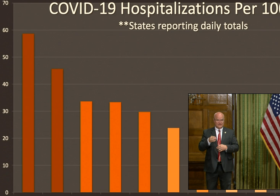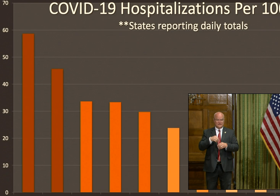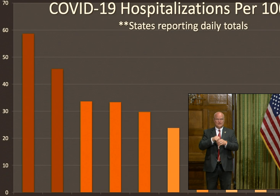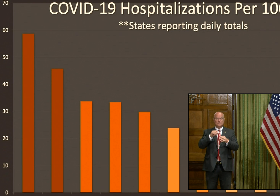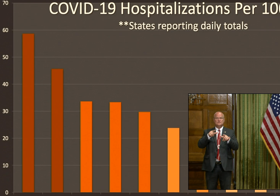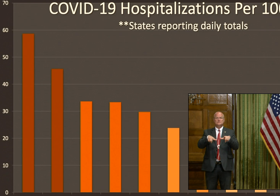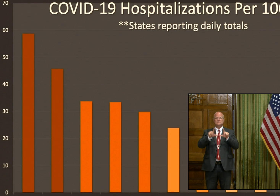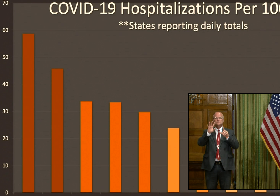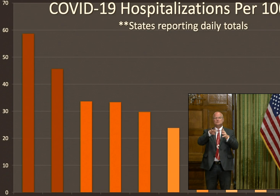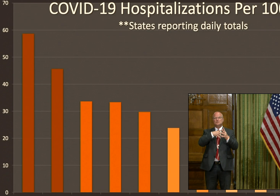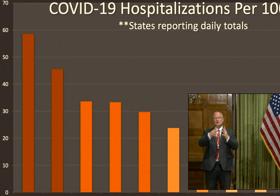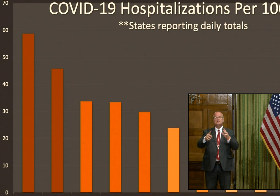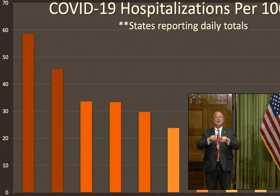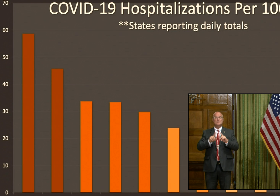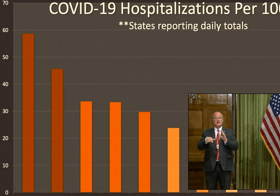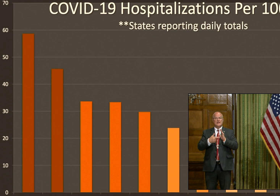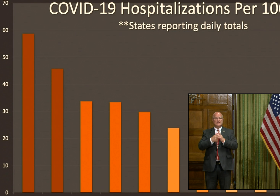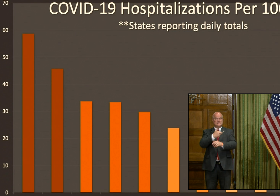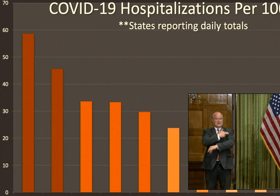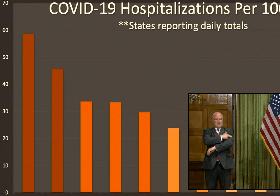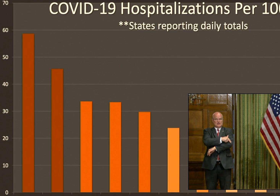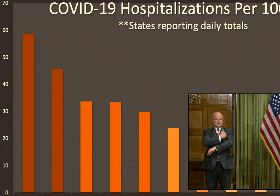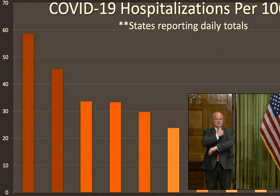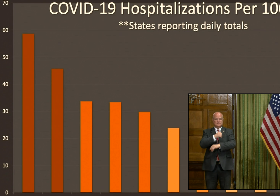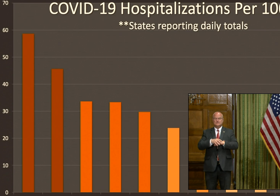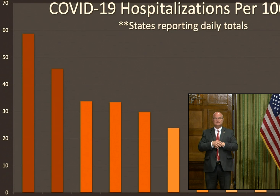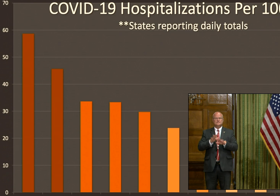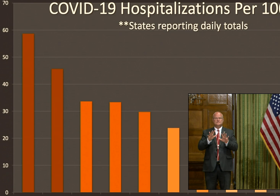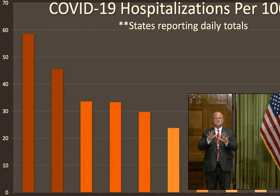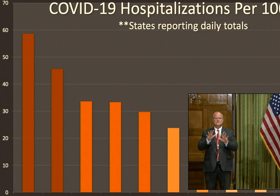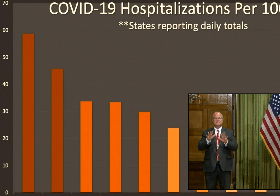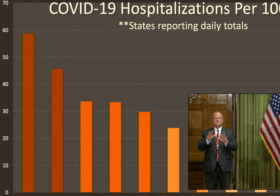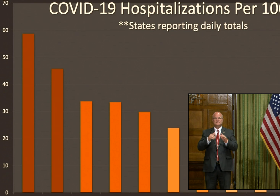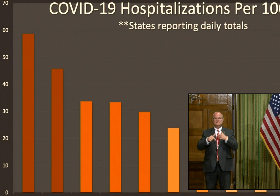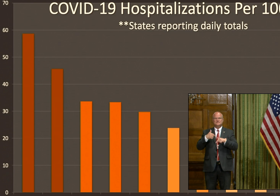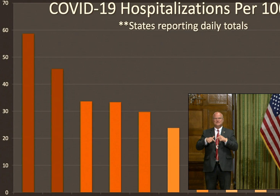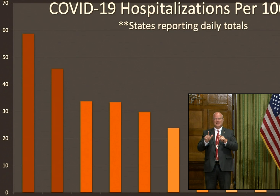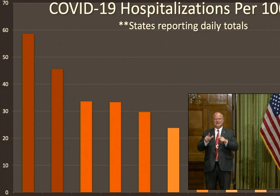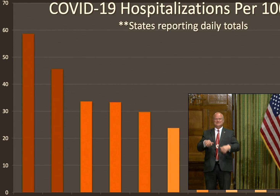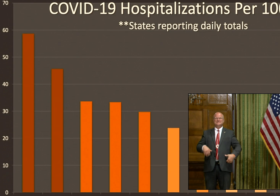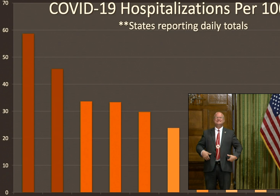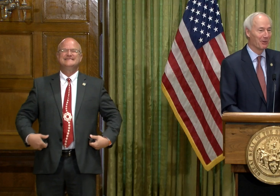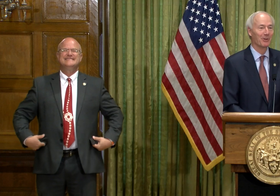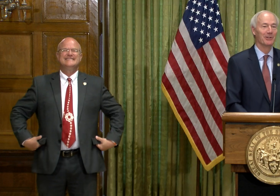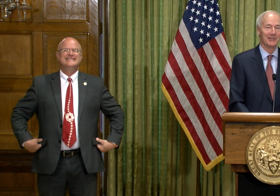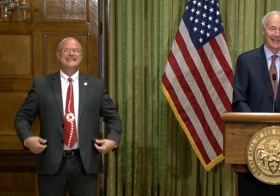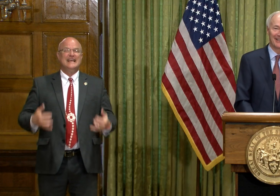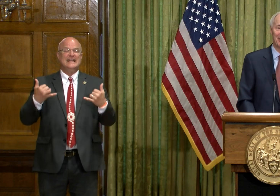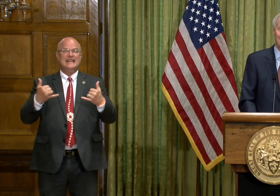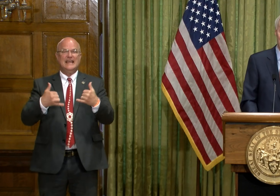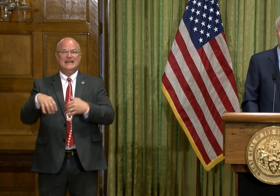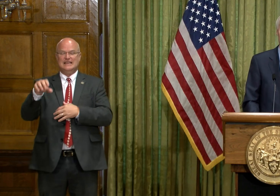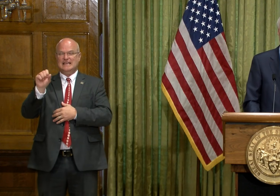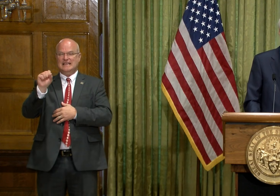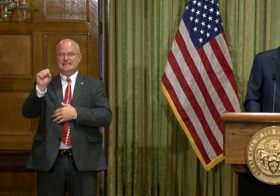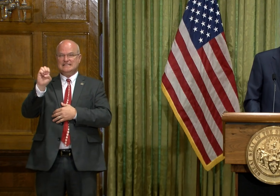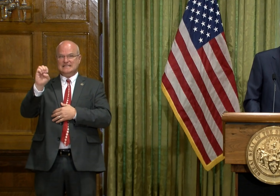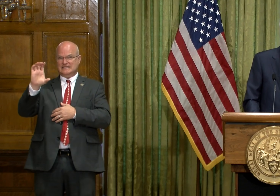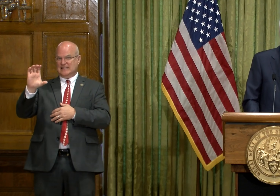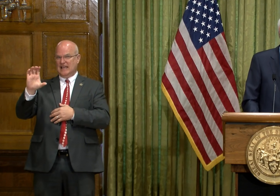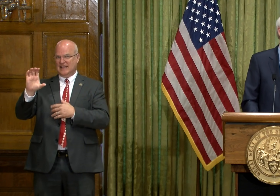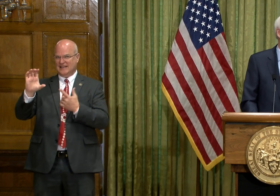those charts. This is hospital. Let's slow down just a little bit here. Now we're going to the